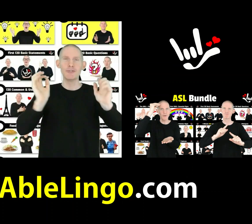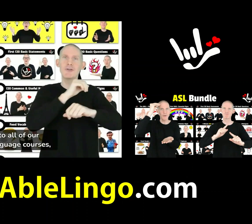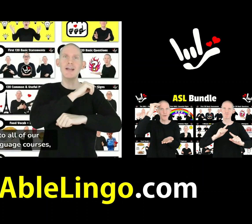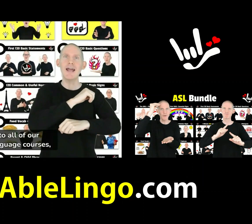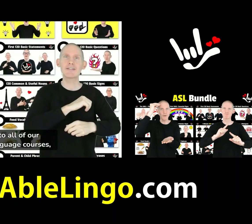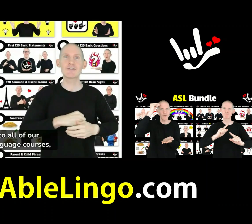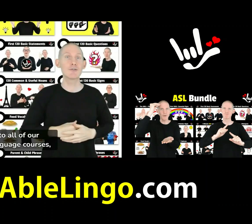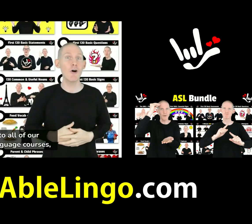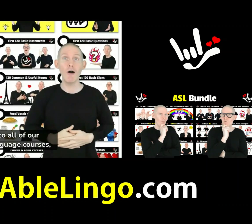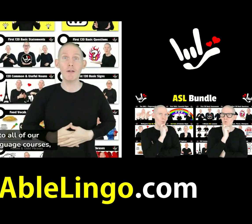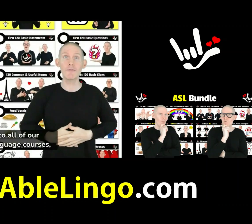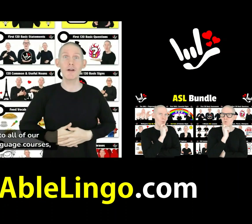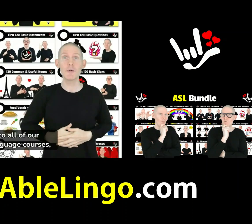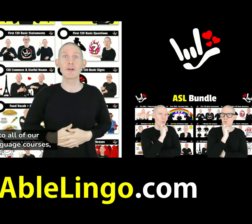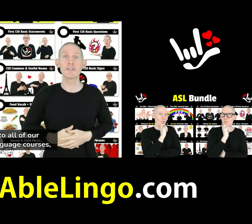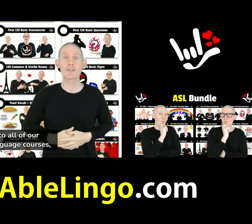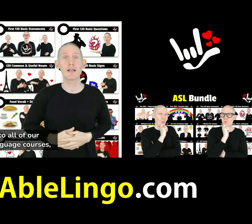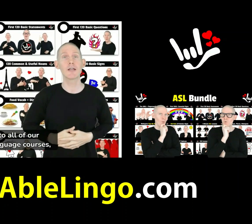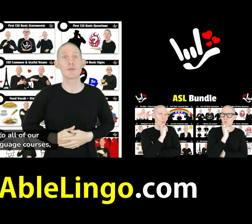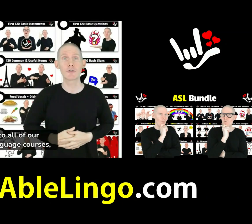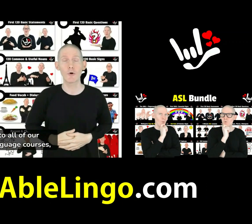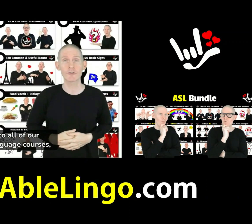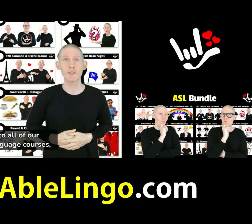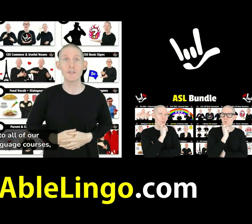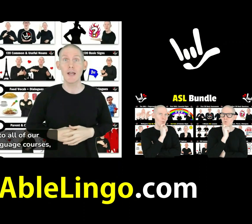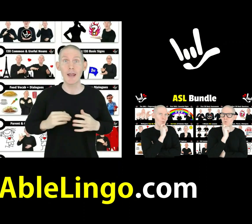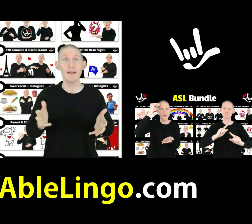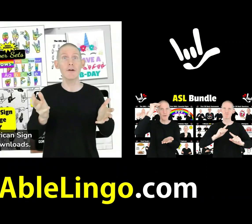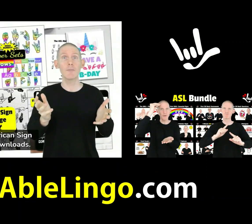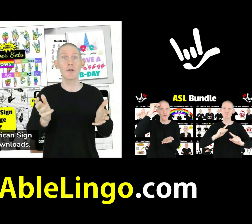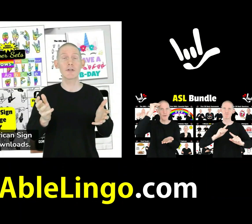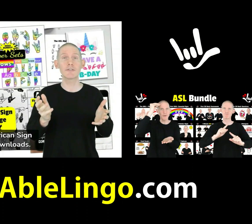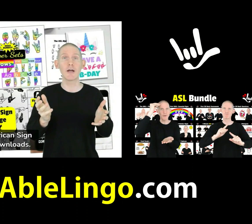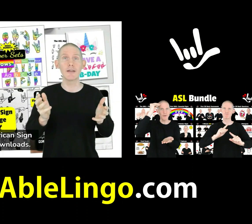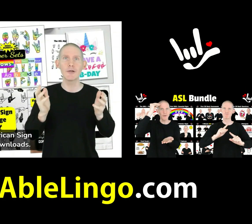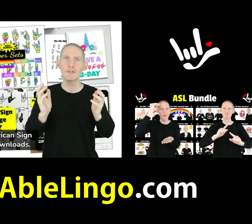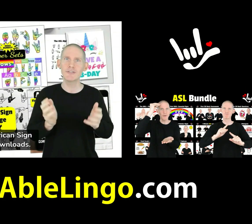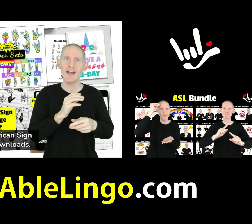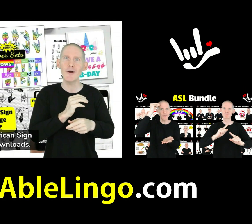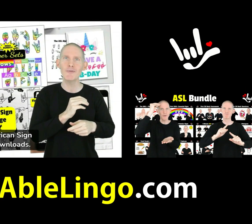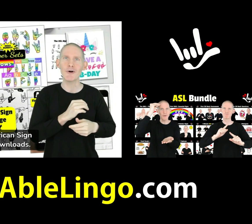get access to all of our American Sign Language courses and our American Sign Language downloads.